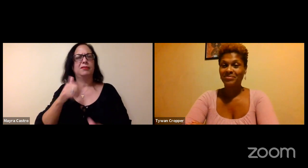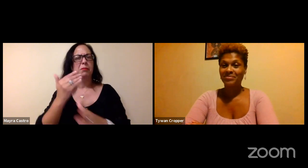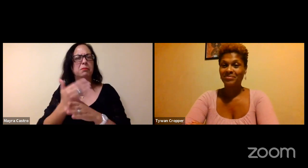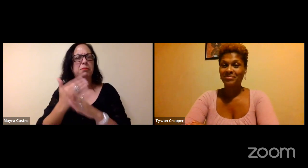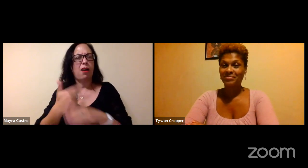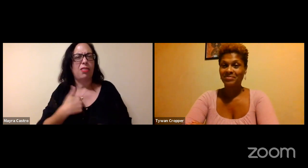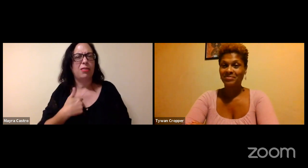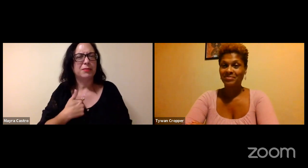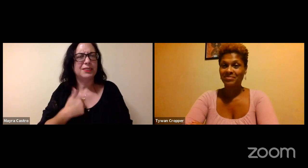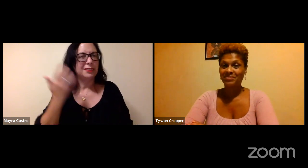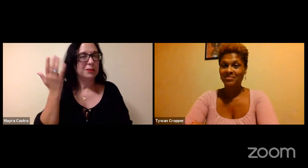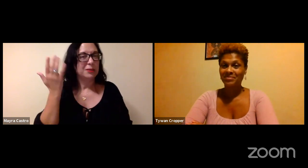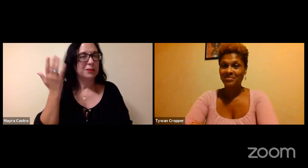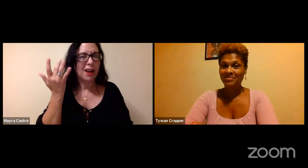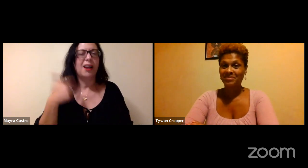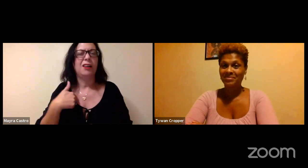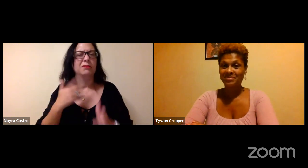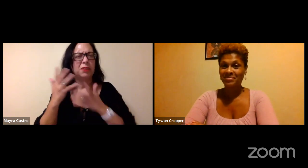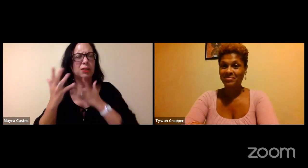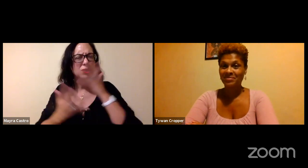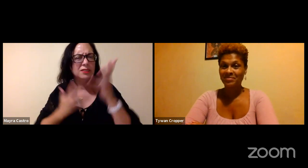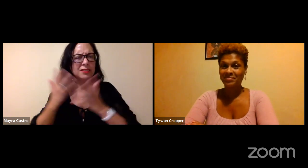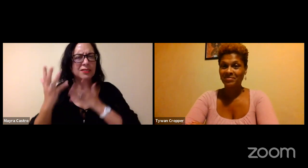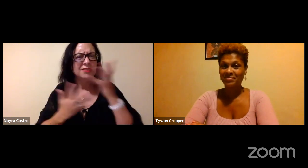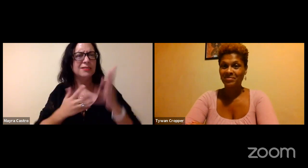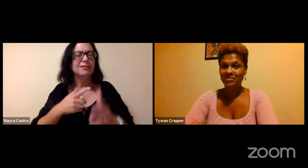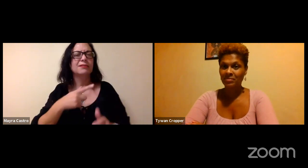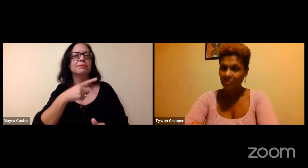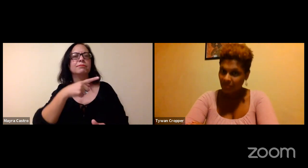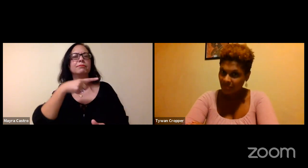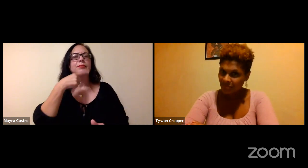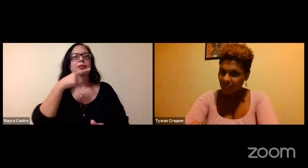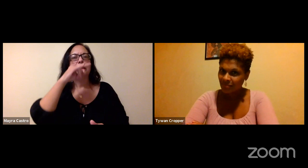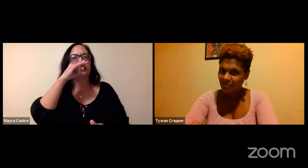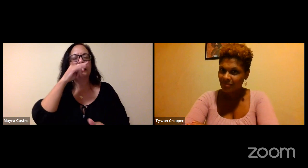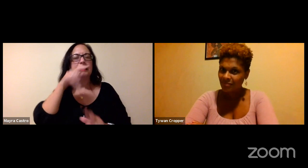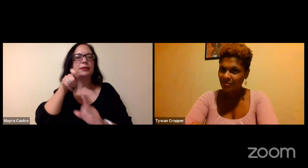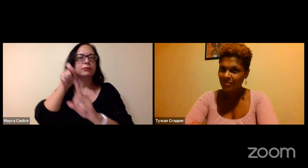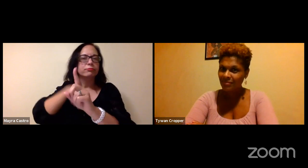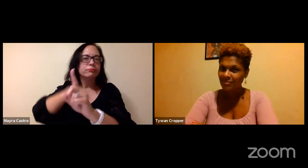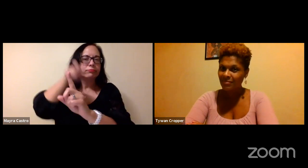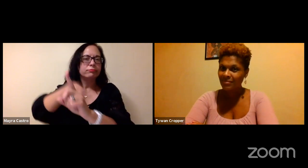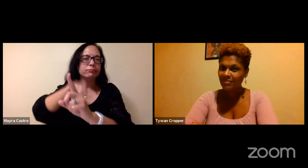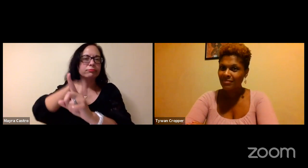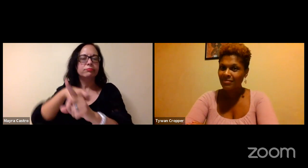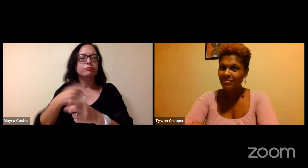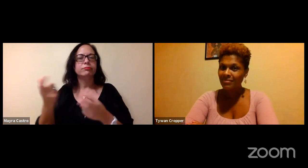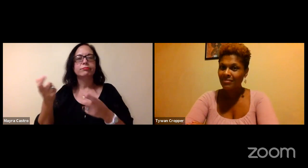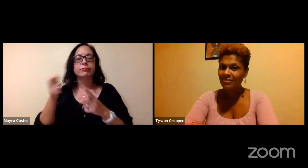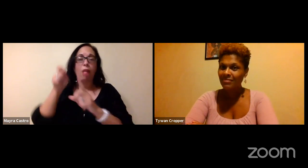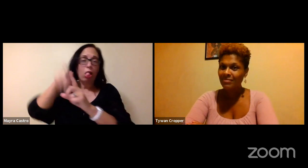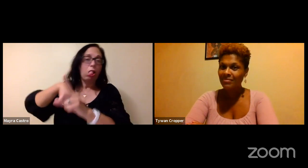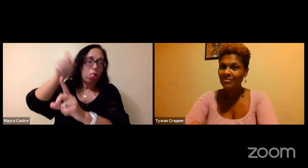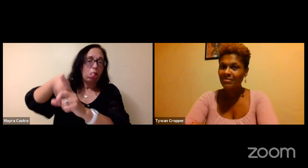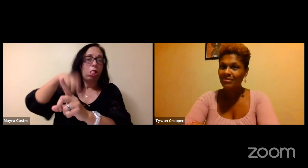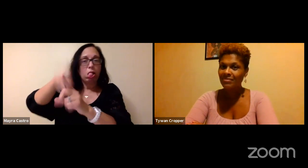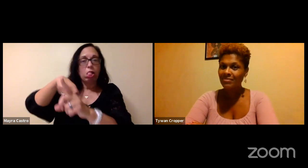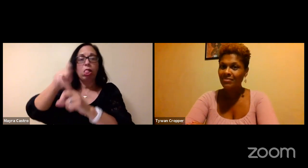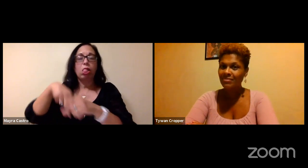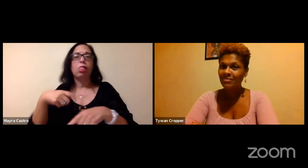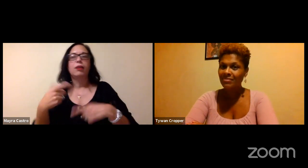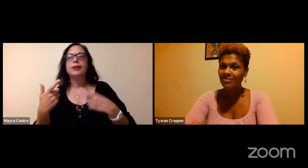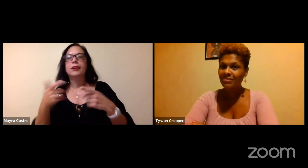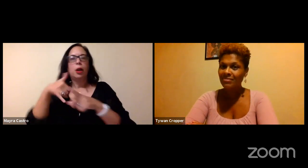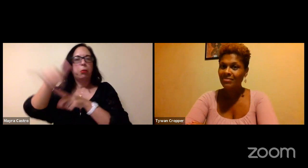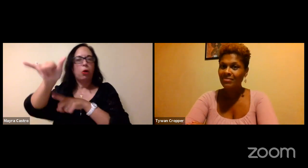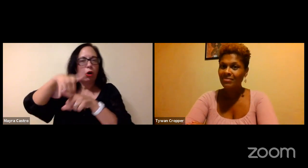deaf students that were mainstreamed with me, and I was a little bothered, well, maybe embarrassed, because, you know, the hearing